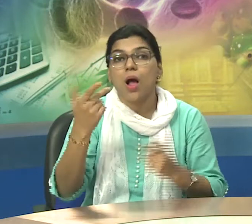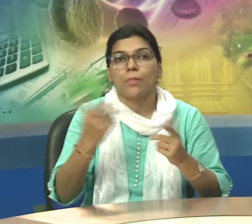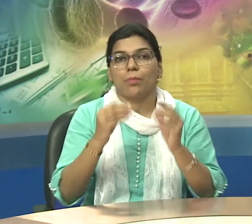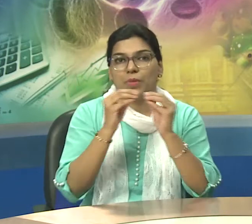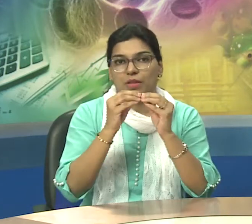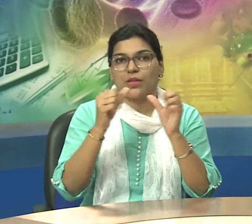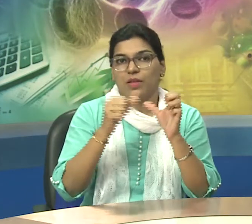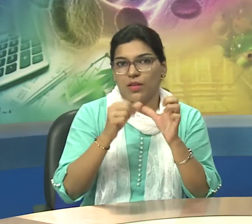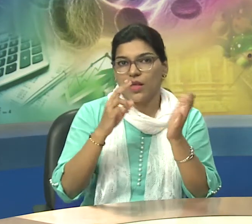Varanasi,